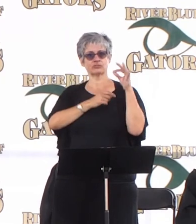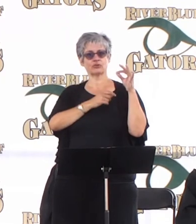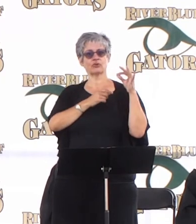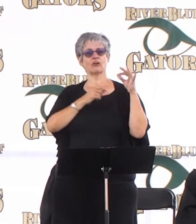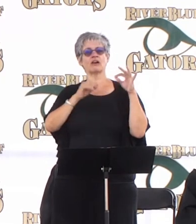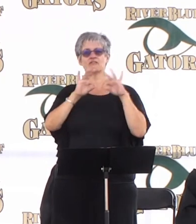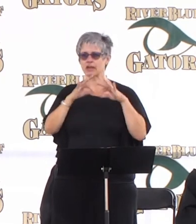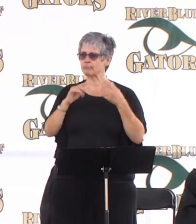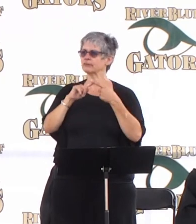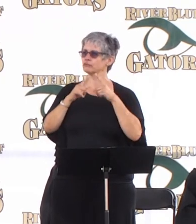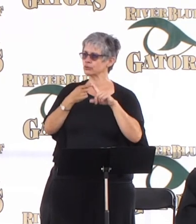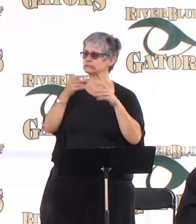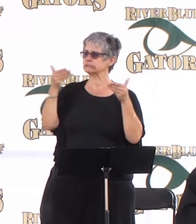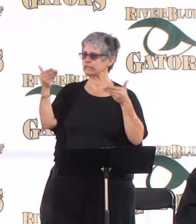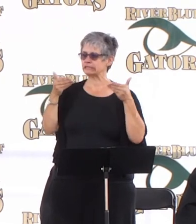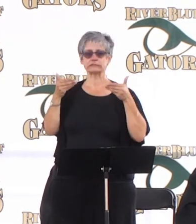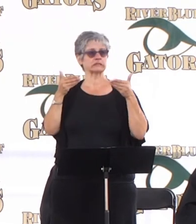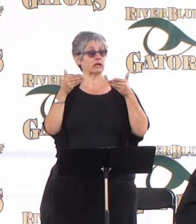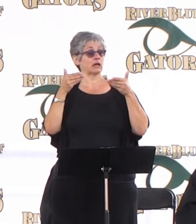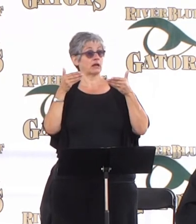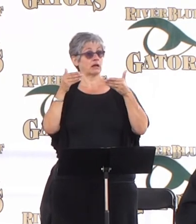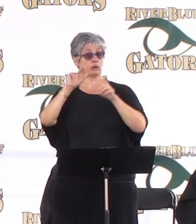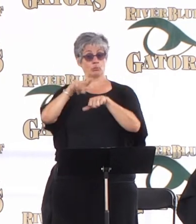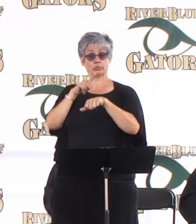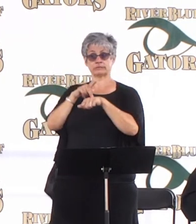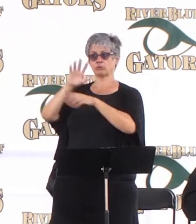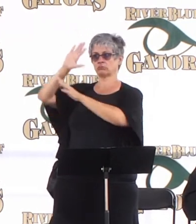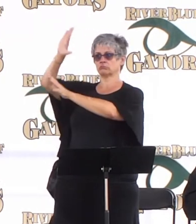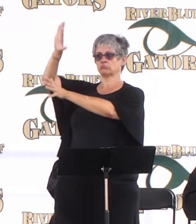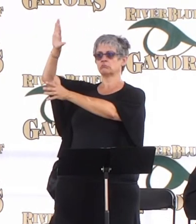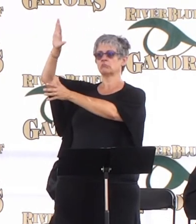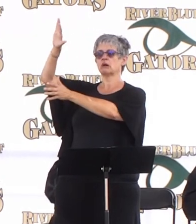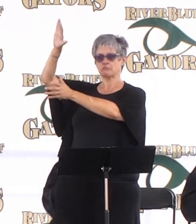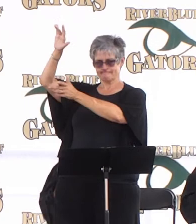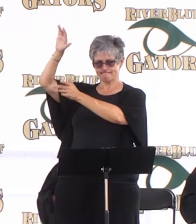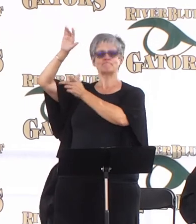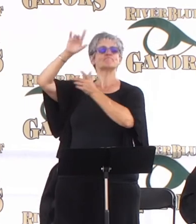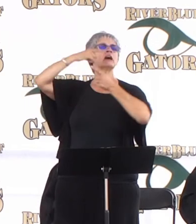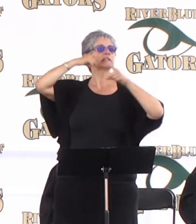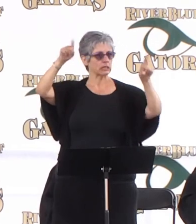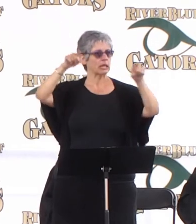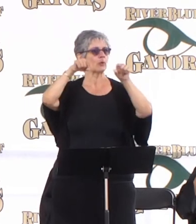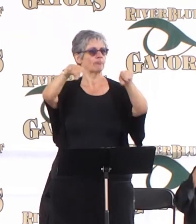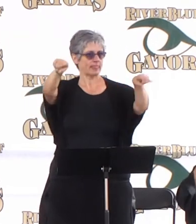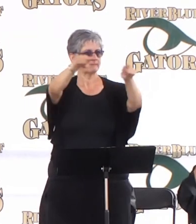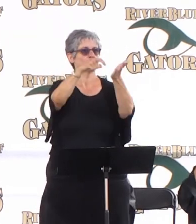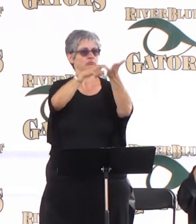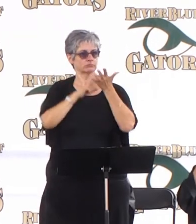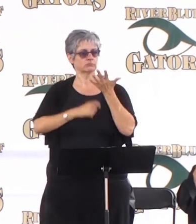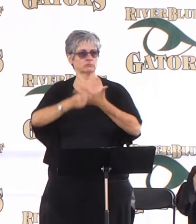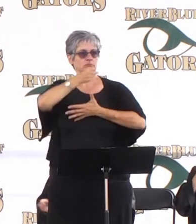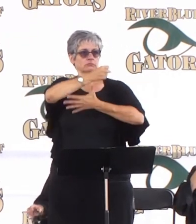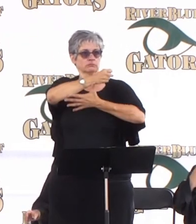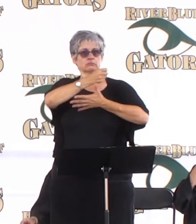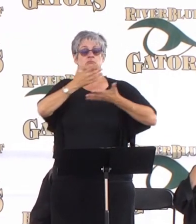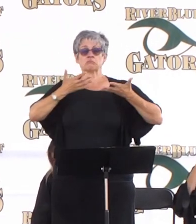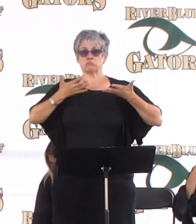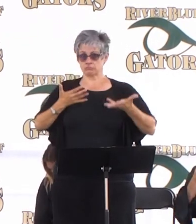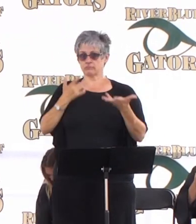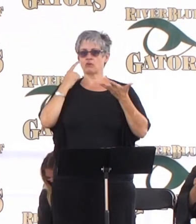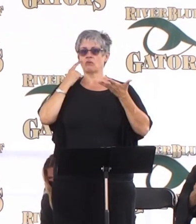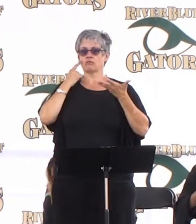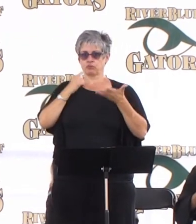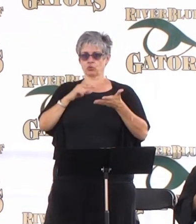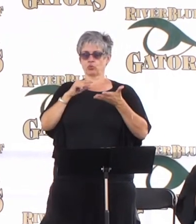I declare by the students seated in front of you that they have completed the requirements as set forth by the Southern Association of Colleges and Schools,